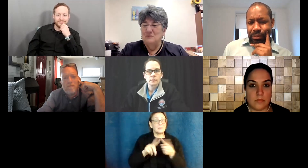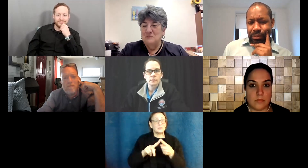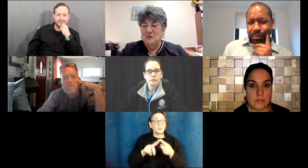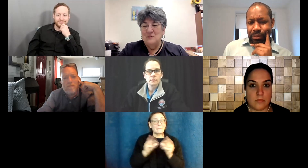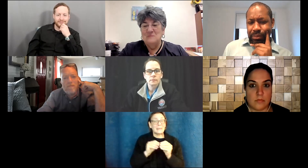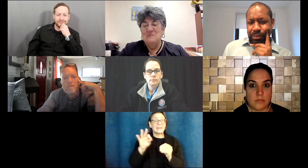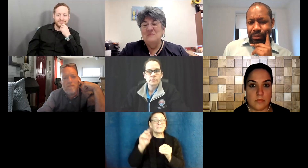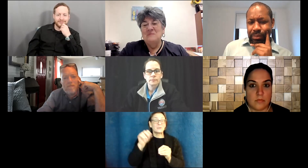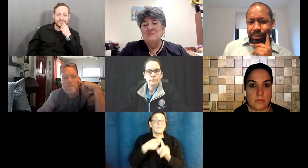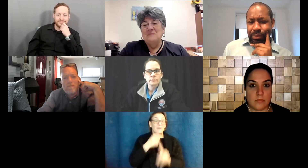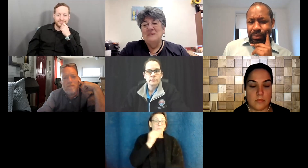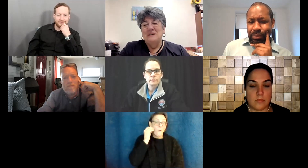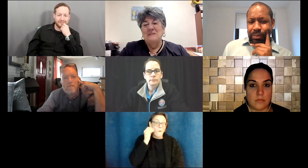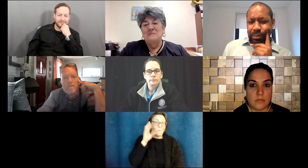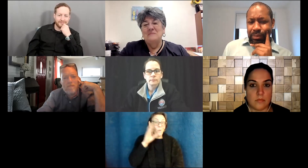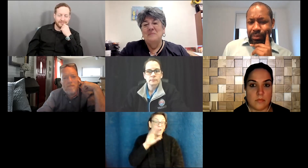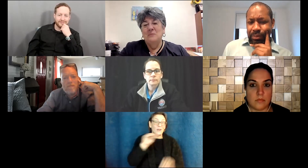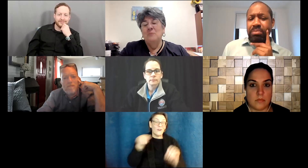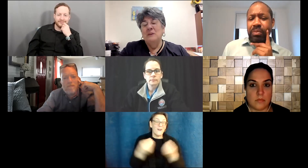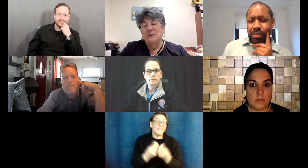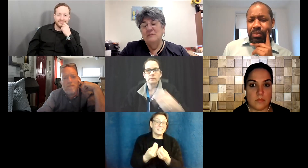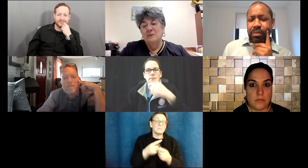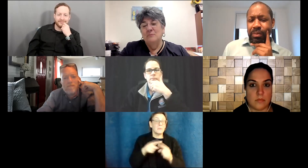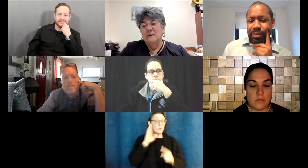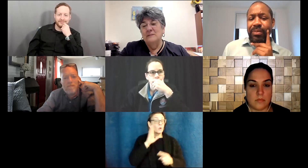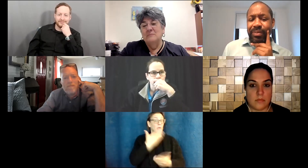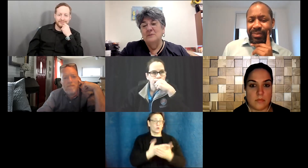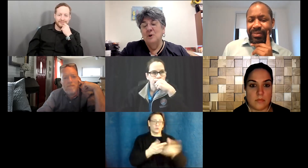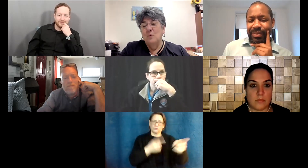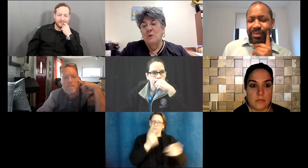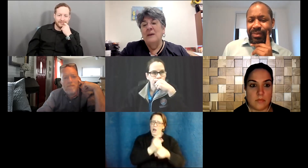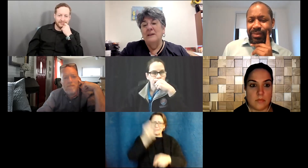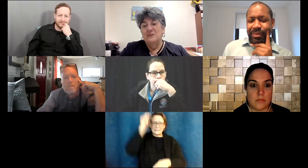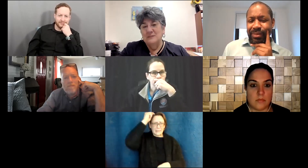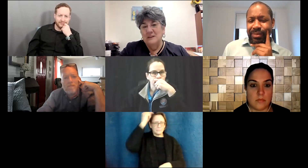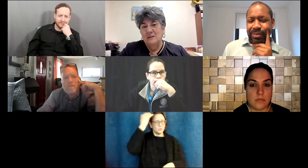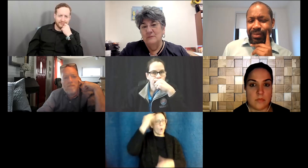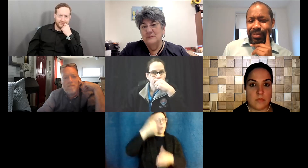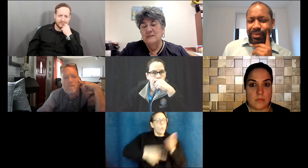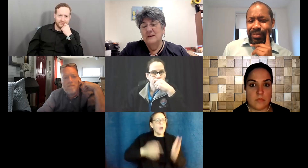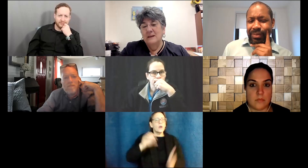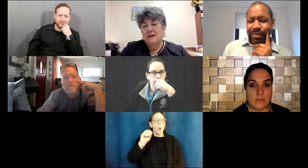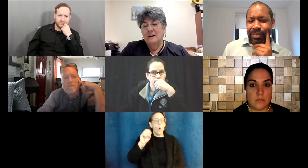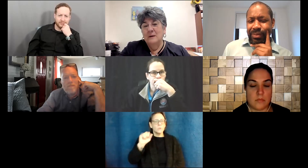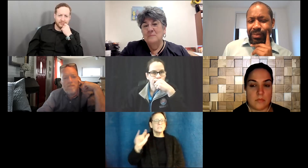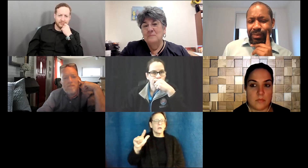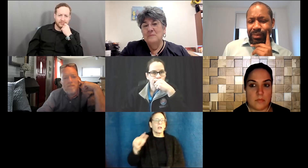do it from their home. But it would be good, you're right, Tim, to know what that agency covers.